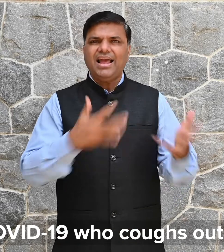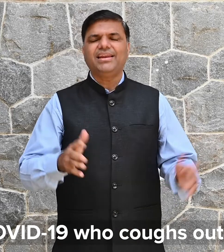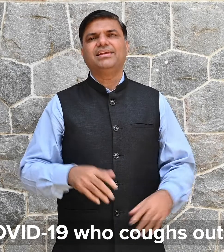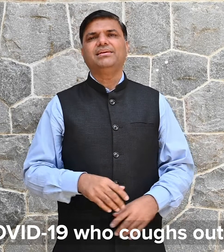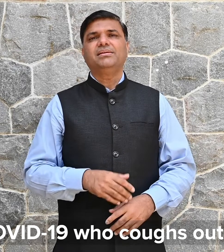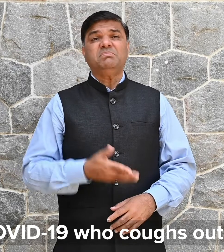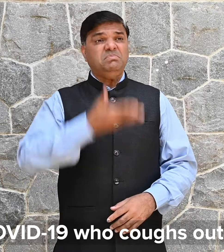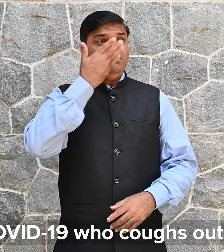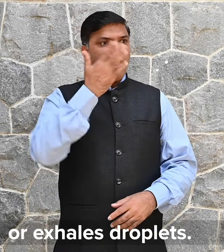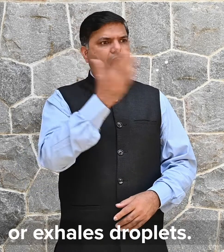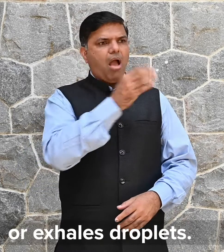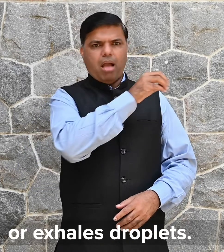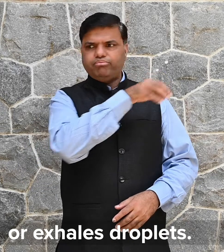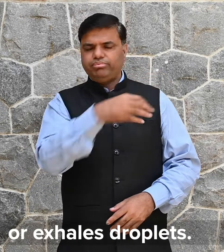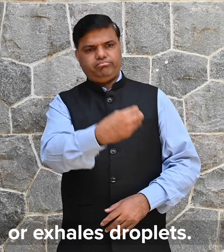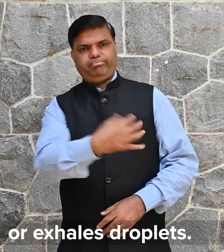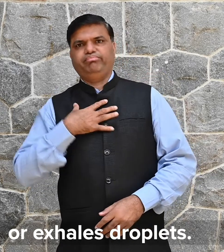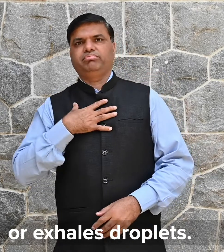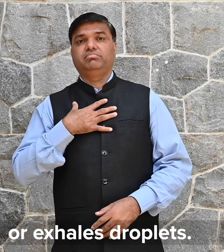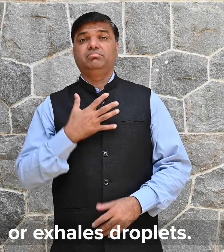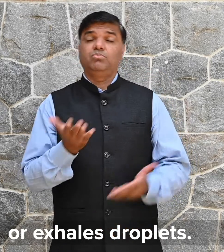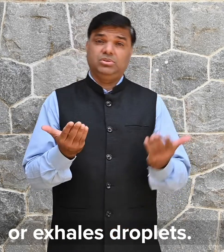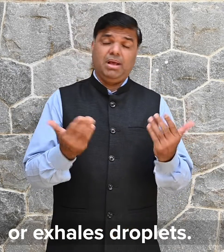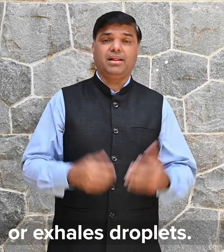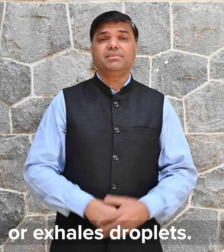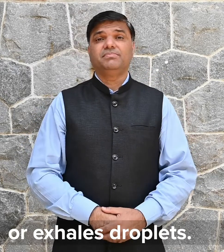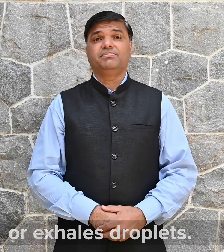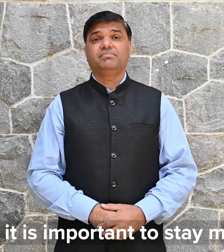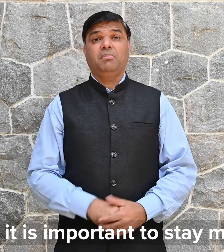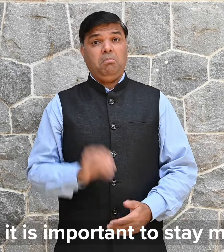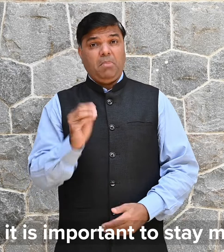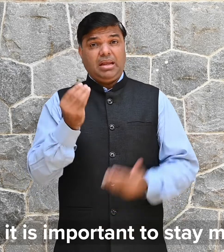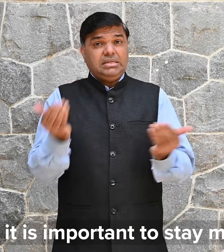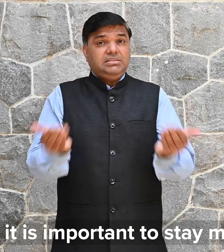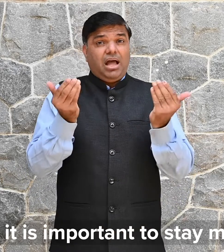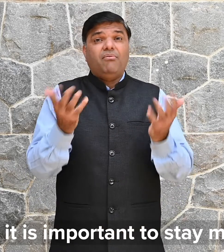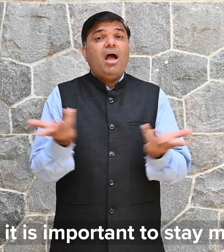COVID-19 who coughs or exhales droplets. This is why it is